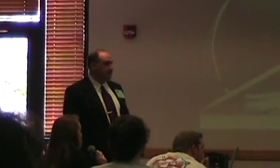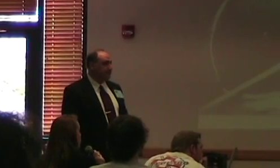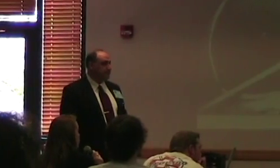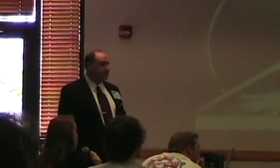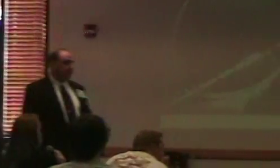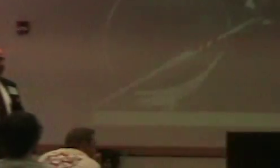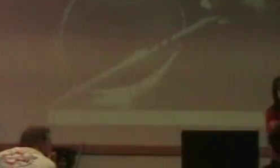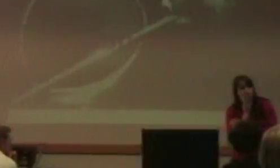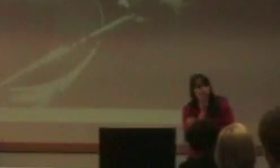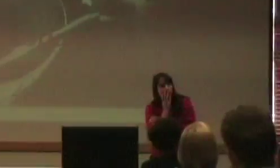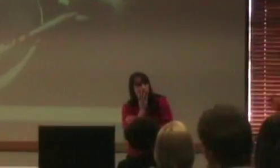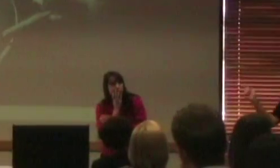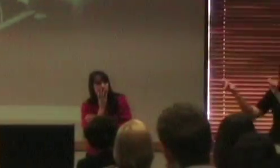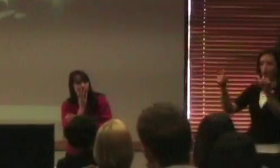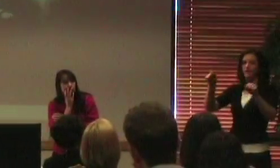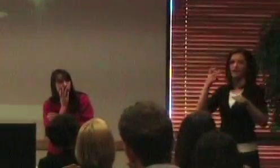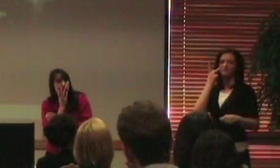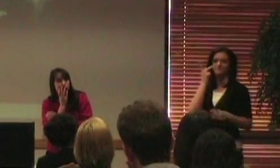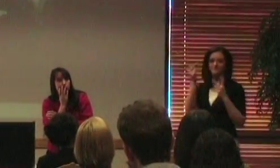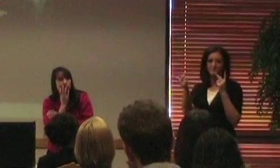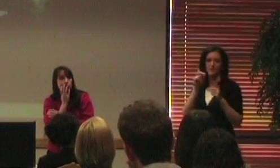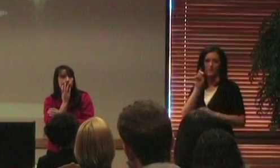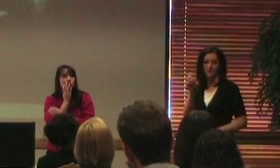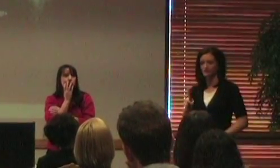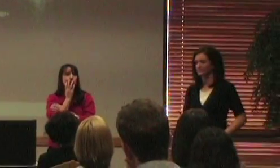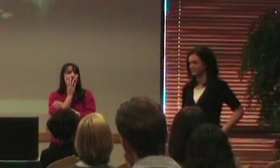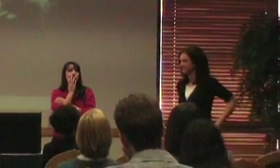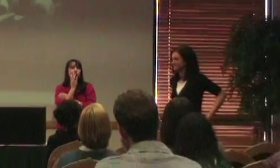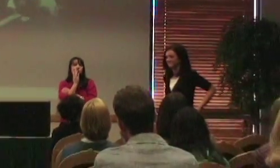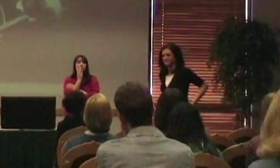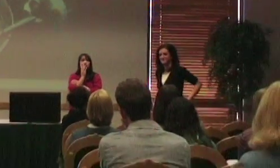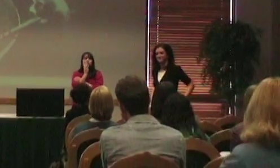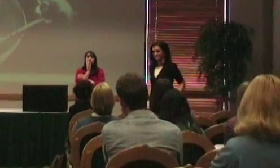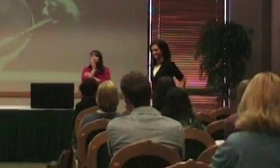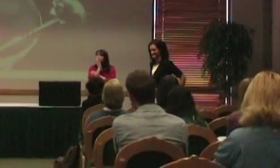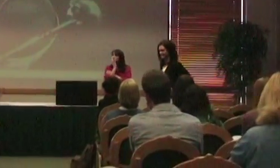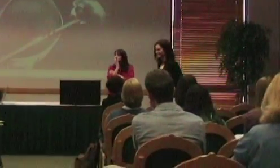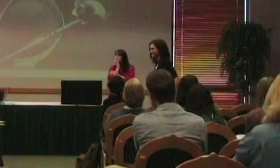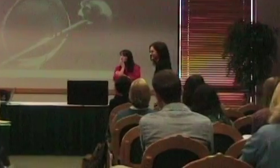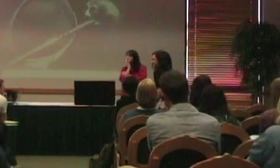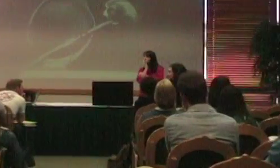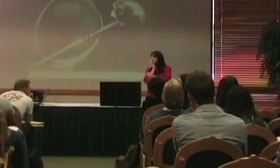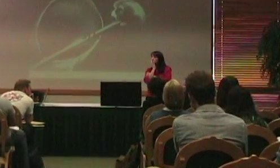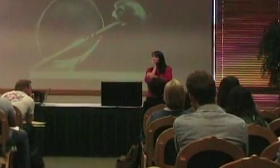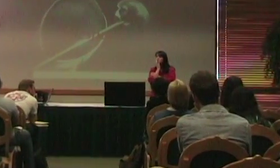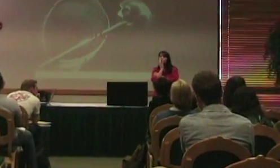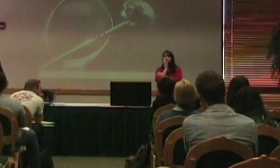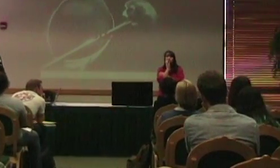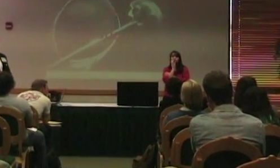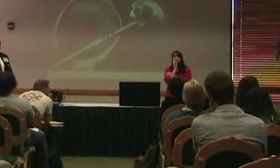If anyone has a question, would you mind coming up to the front, lining up to the front so that everyone can see your question?